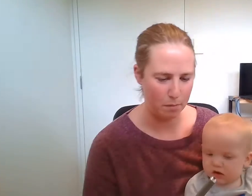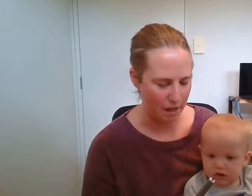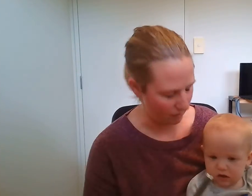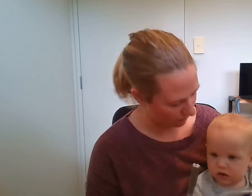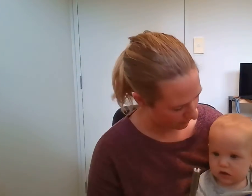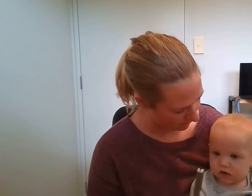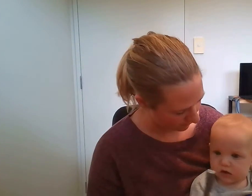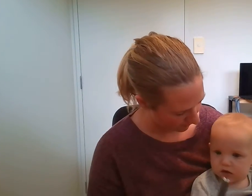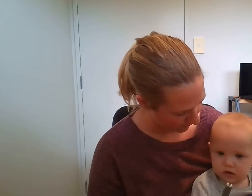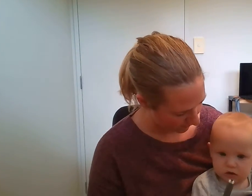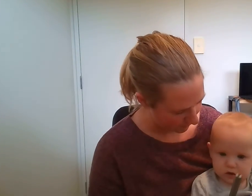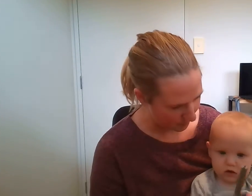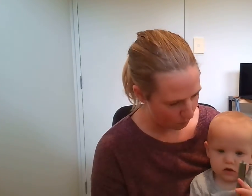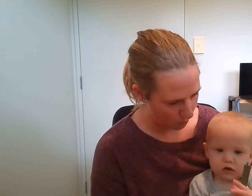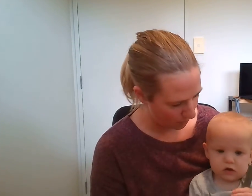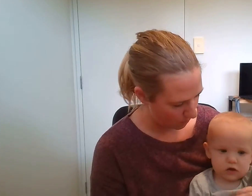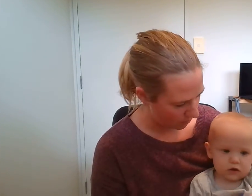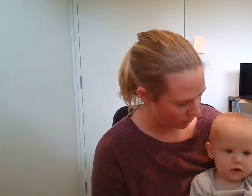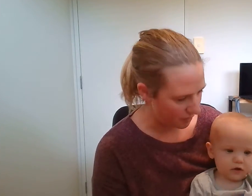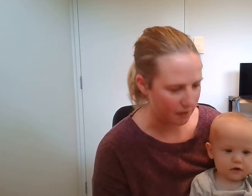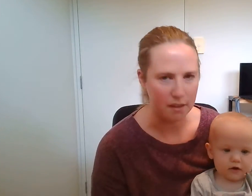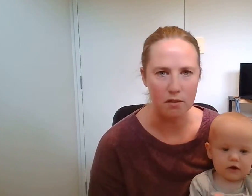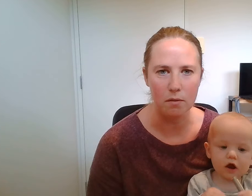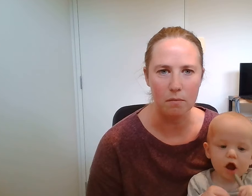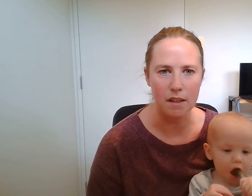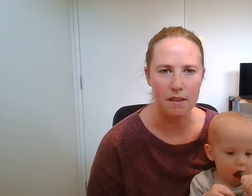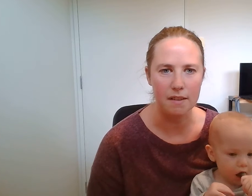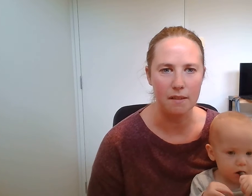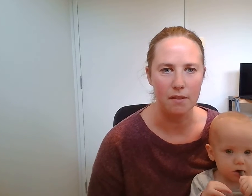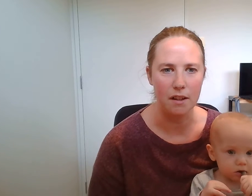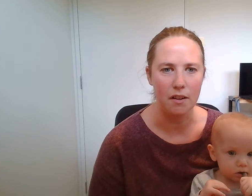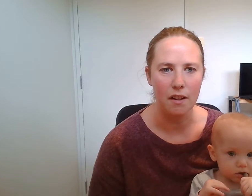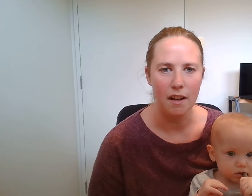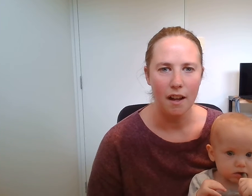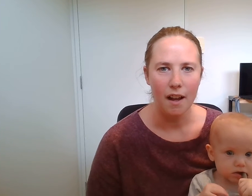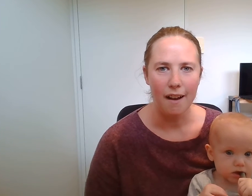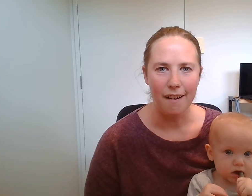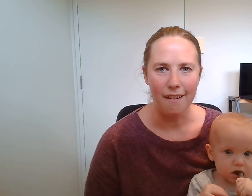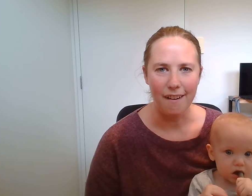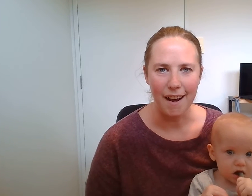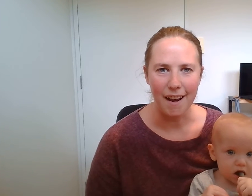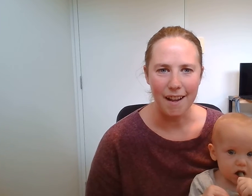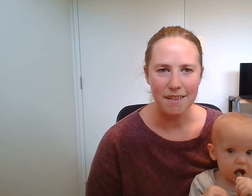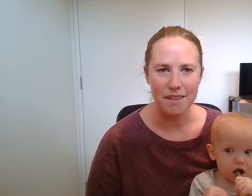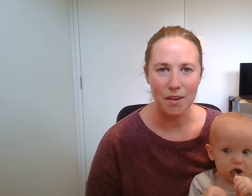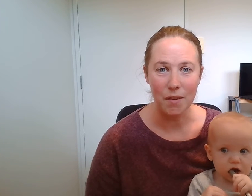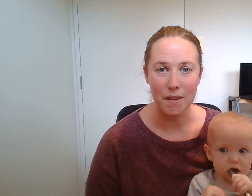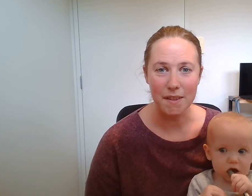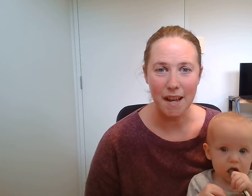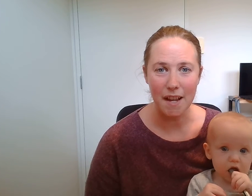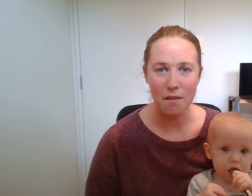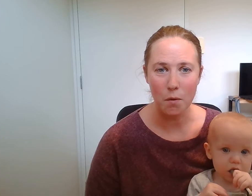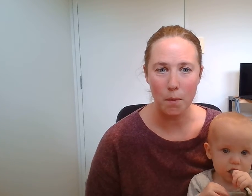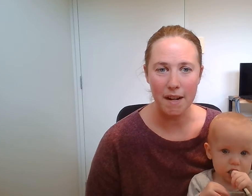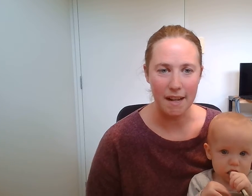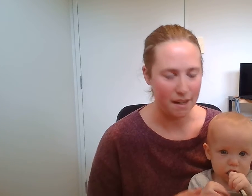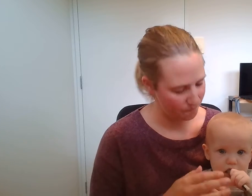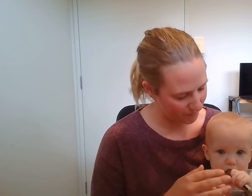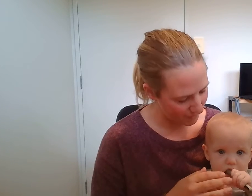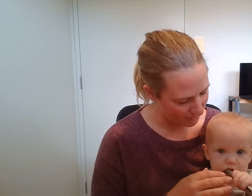pen. Pretty much the only thing in this room that is safe for you. Alright, so the sign for windy is